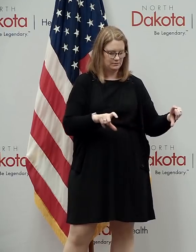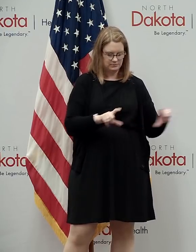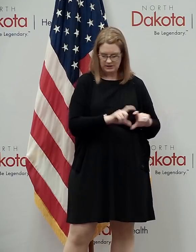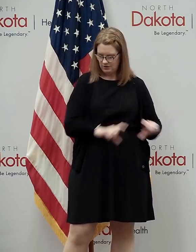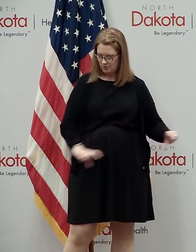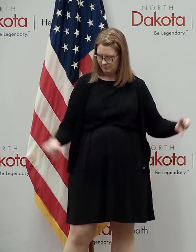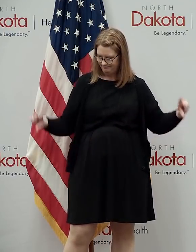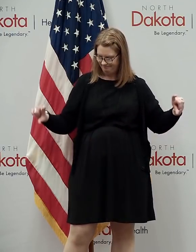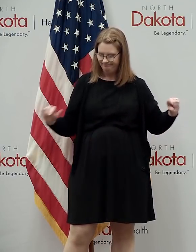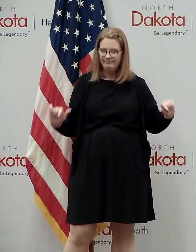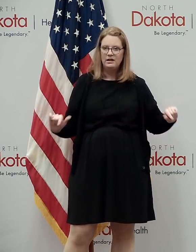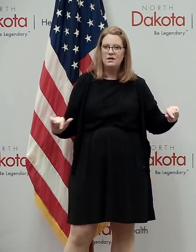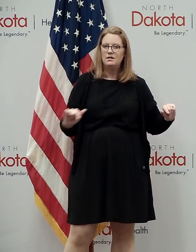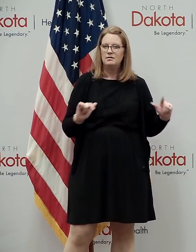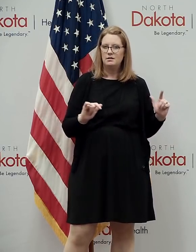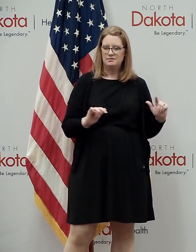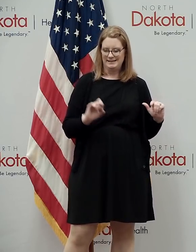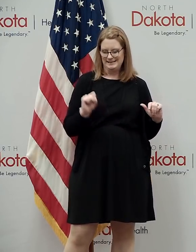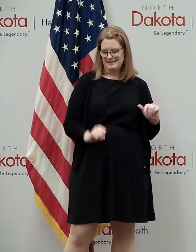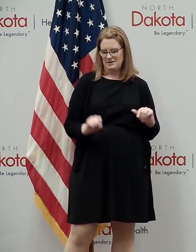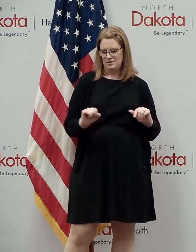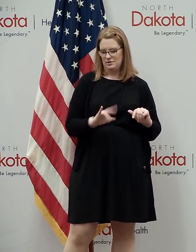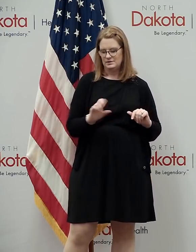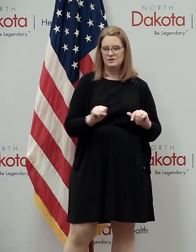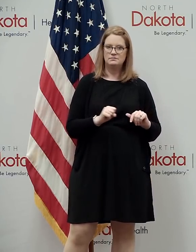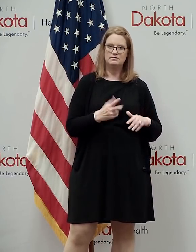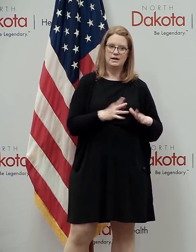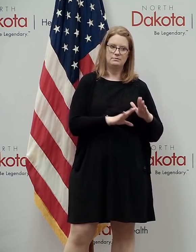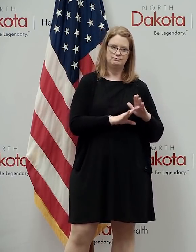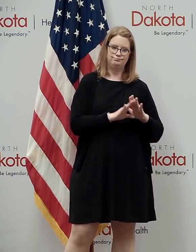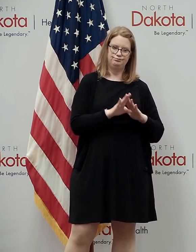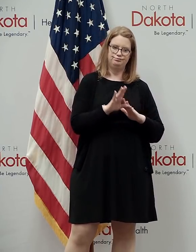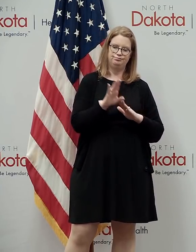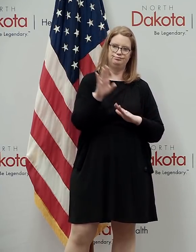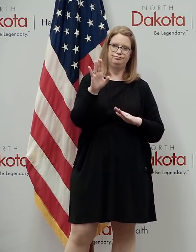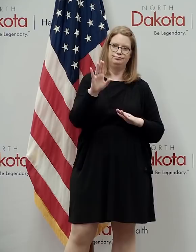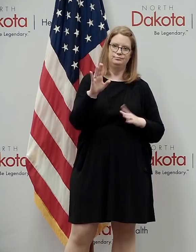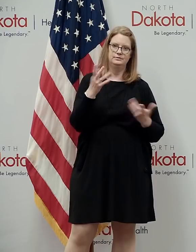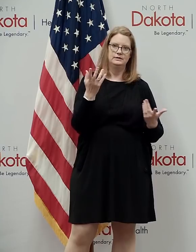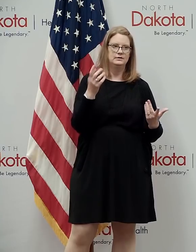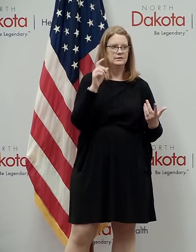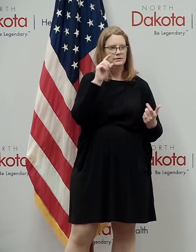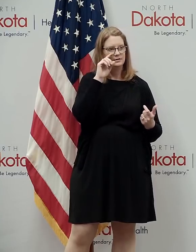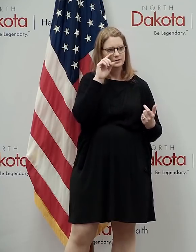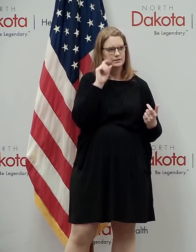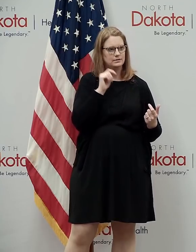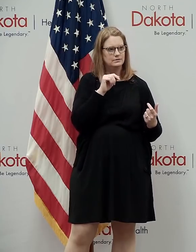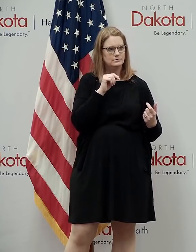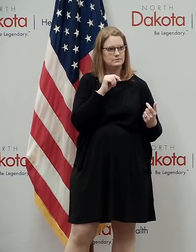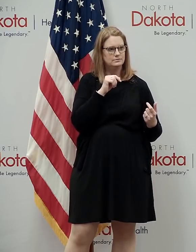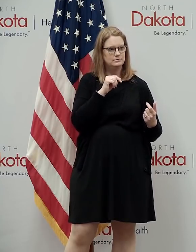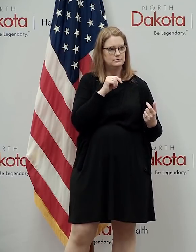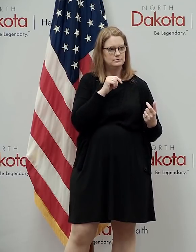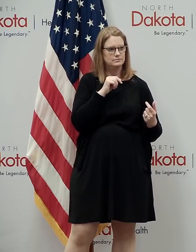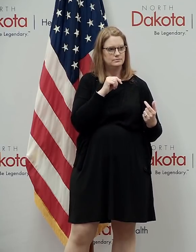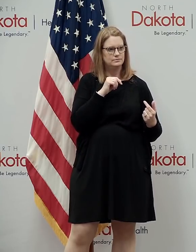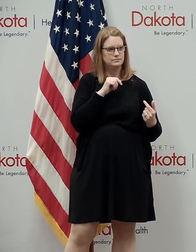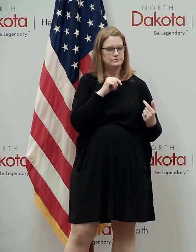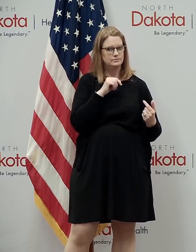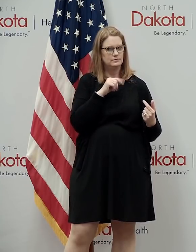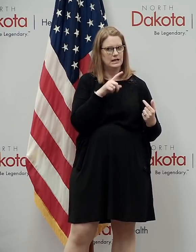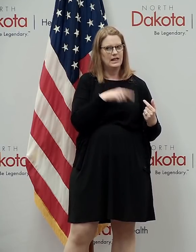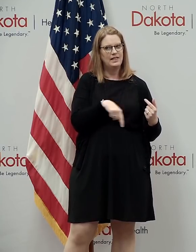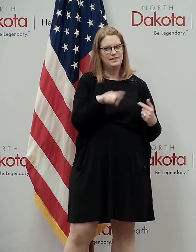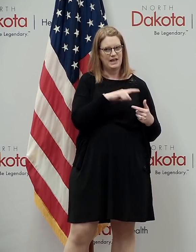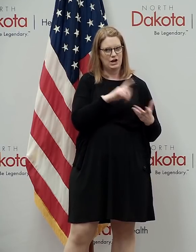that, these, the cases there, yes, they're growing, yes, they're higher than they were, but they are way